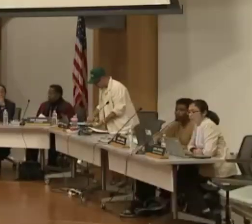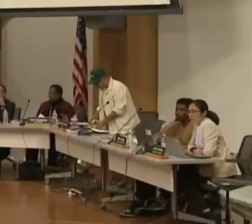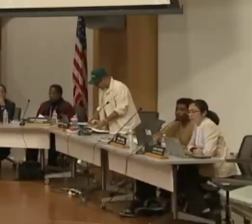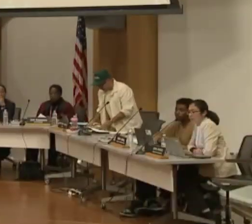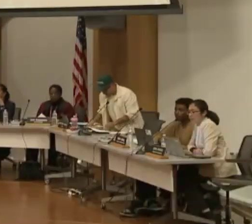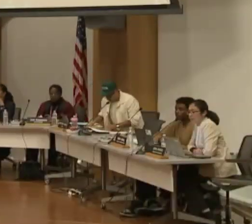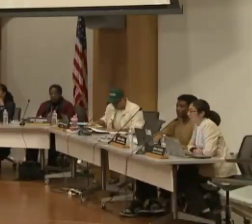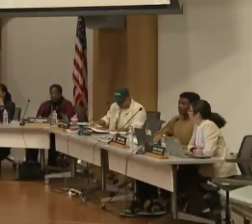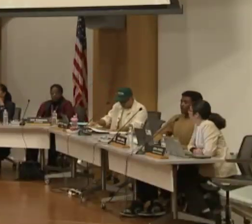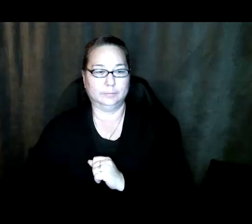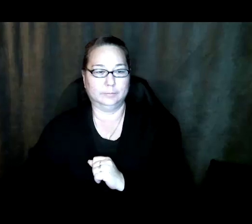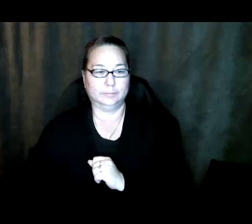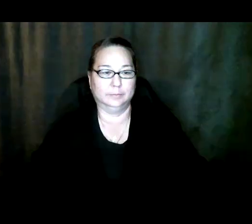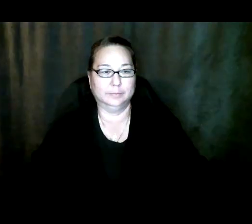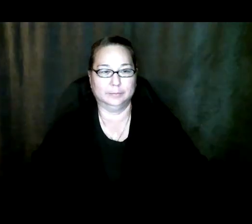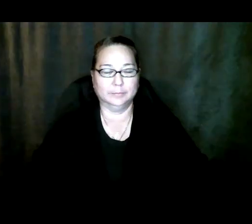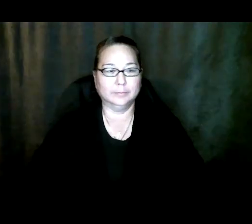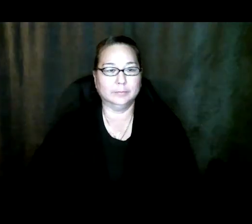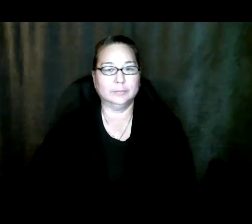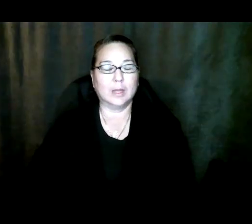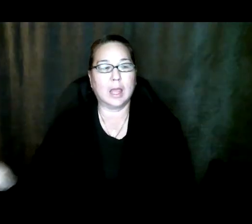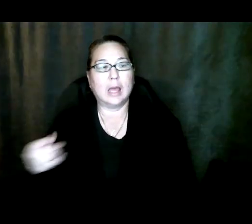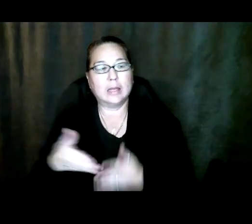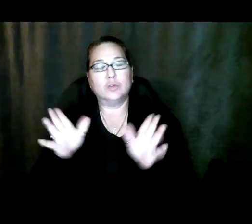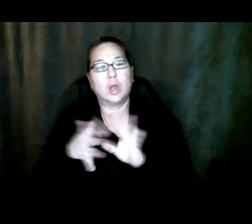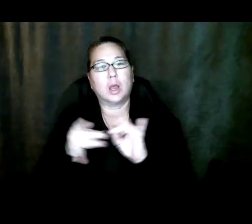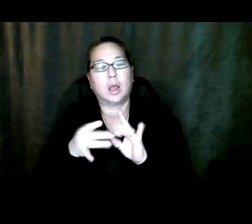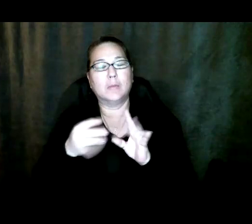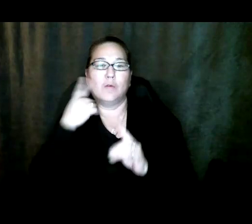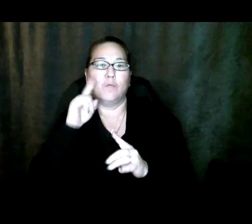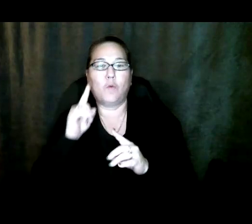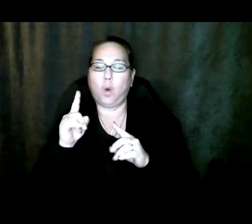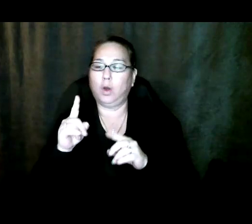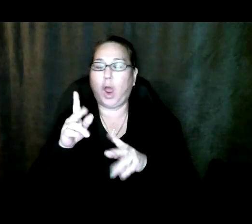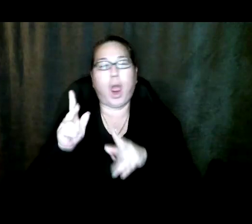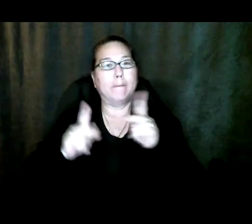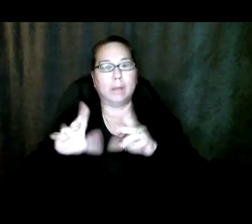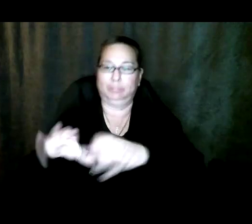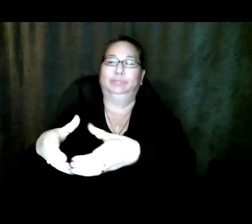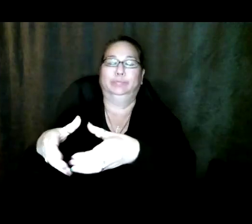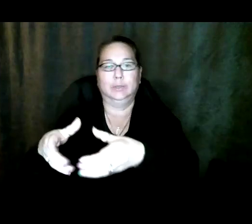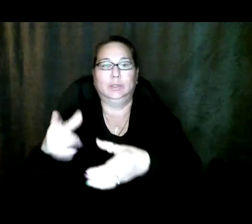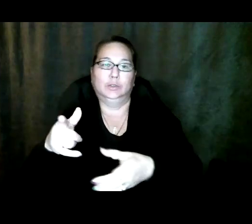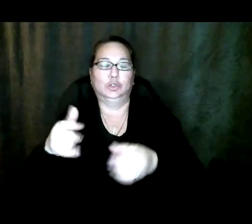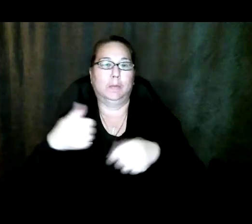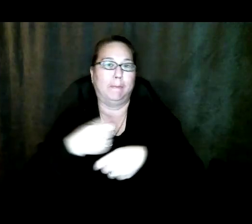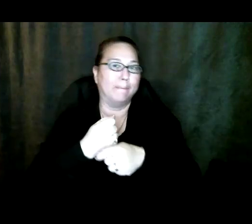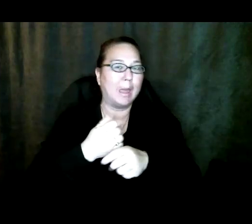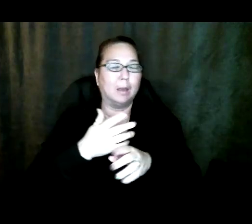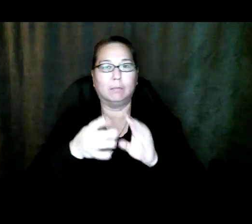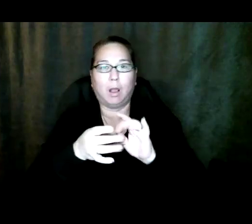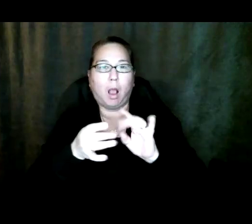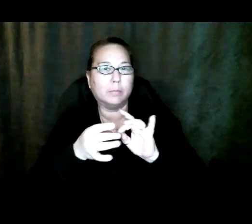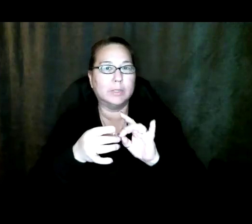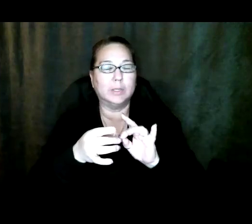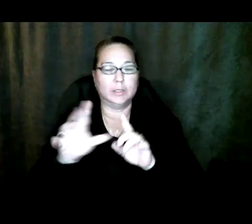parents, caregivers, Yeah, Monday. students, and other That one? concerned parties It's to Monday? make brief presentations Our to the retreat is school Monday, right? committee and Okay. on pertinent